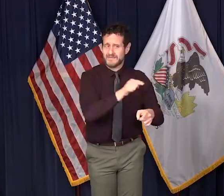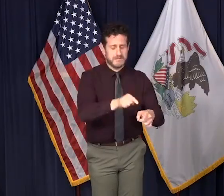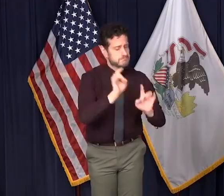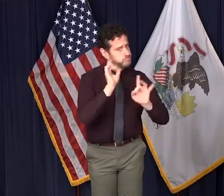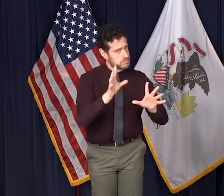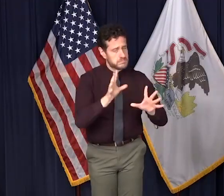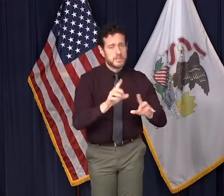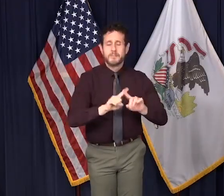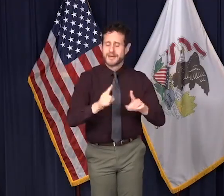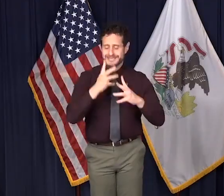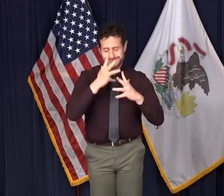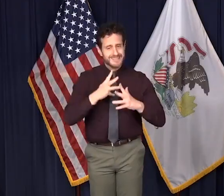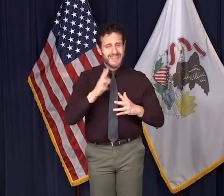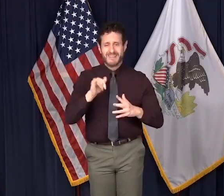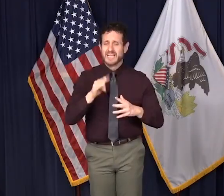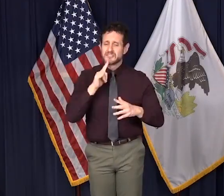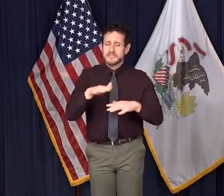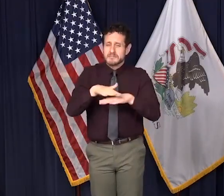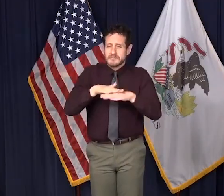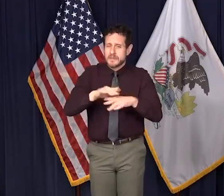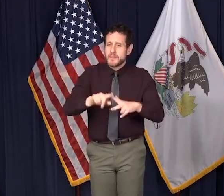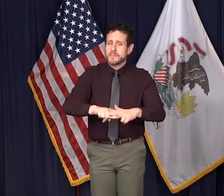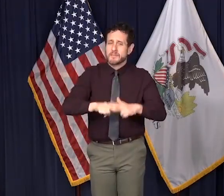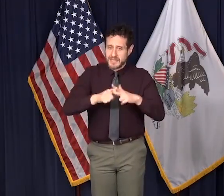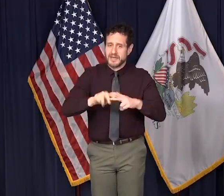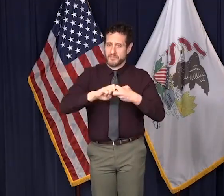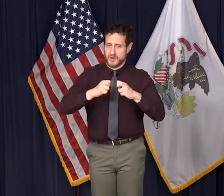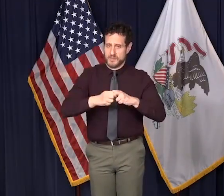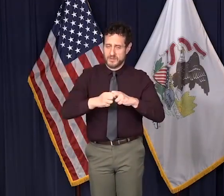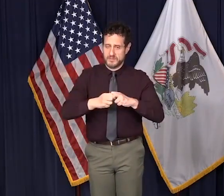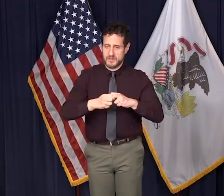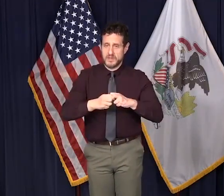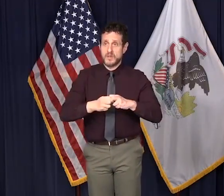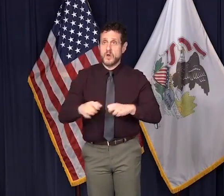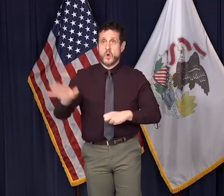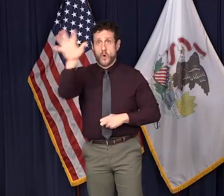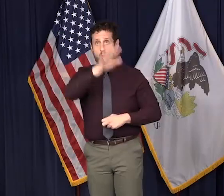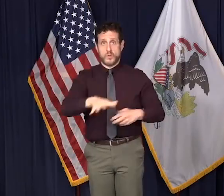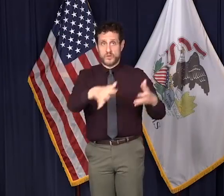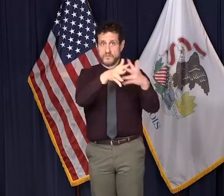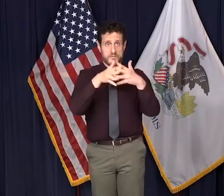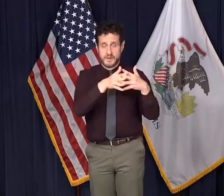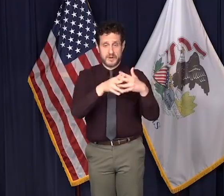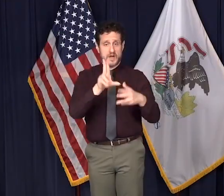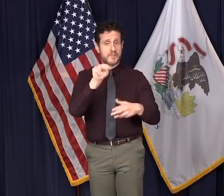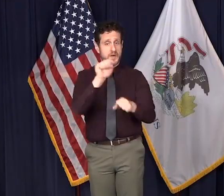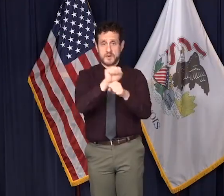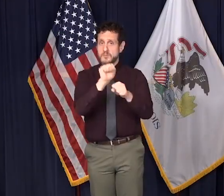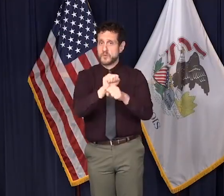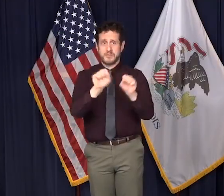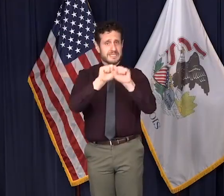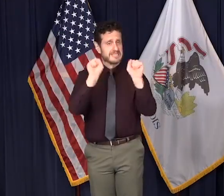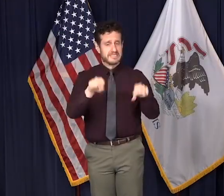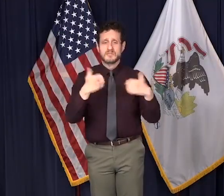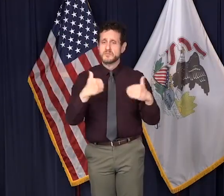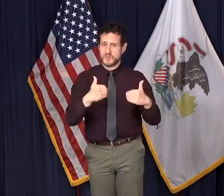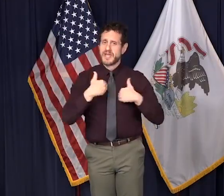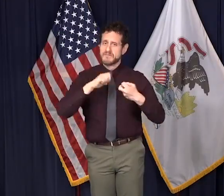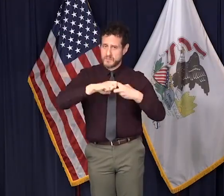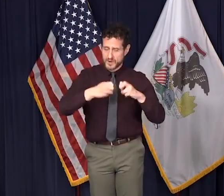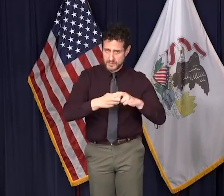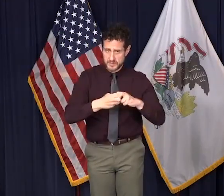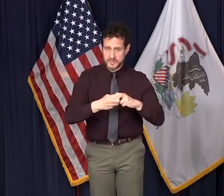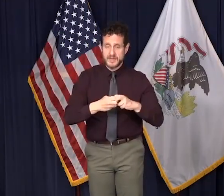Unfortunately, that's just the tip of the iceberg with our national unemployment framework. This morning, the Illinois Department of Employment